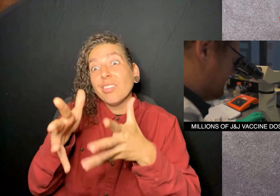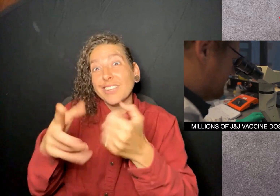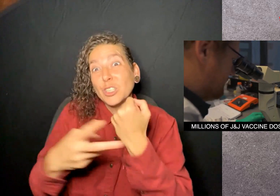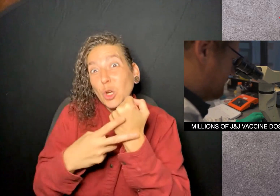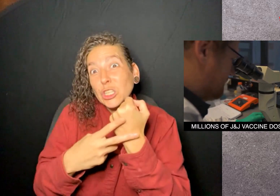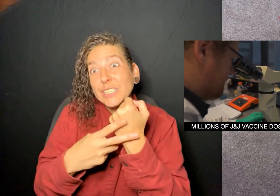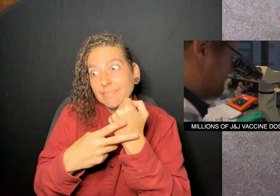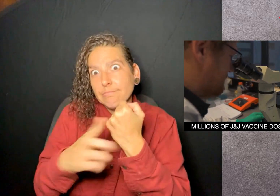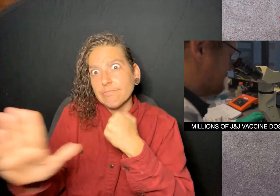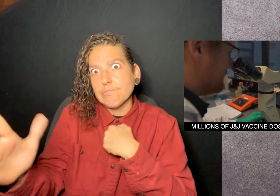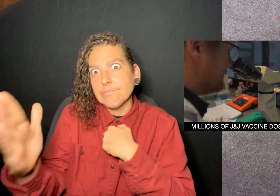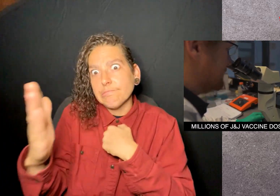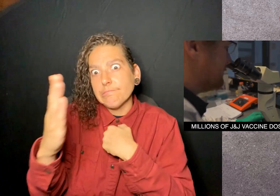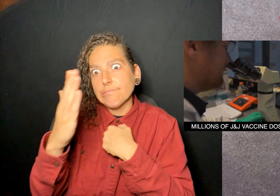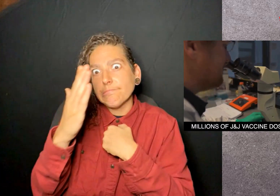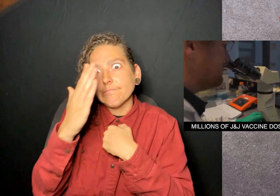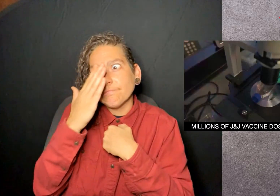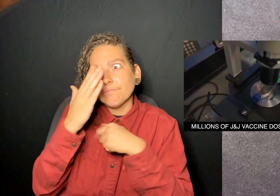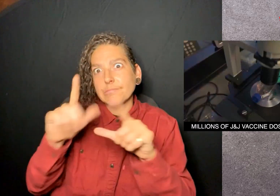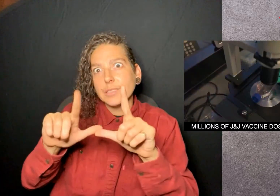rapidly approaching expiration.